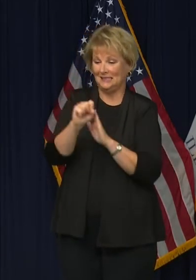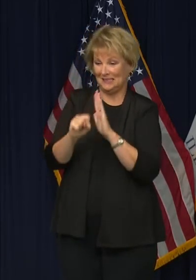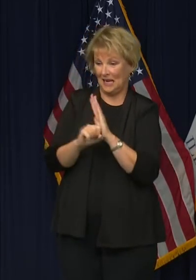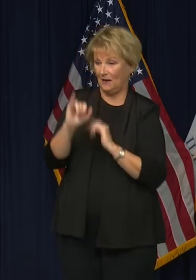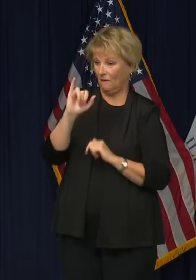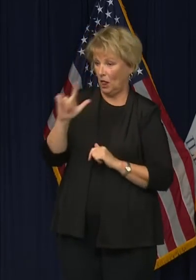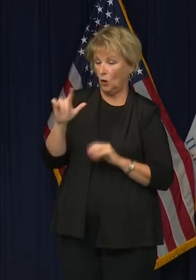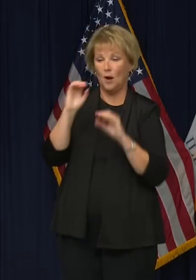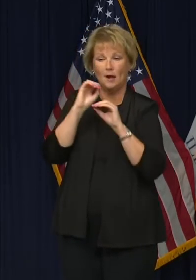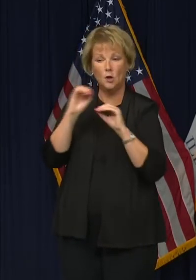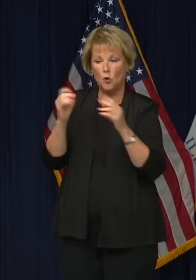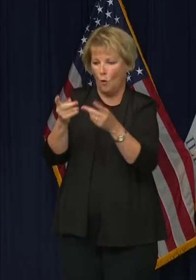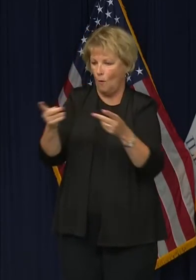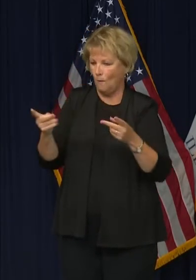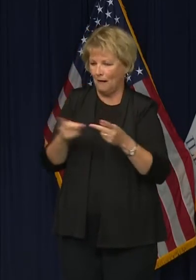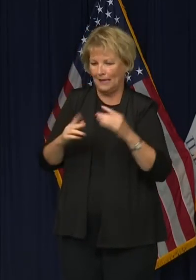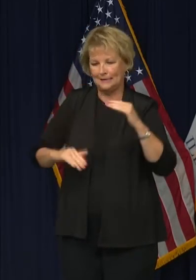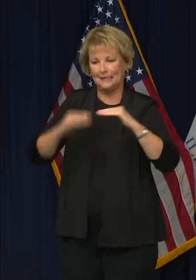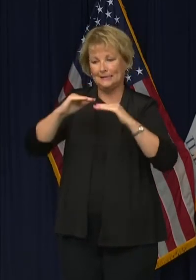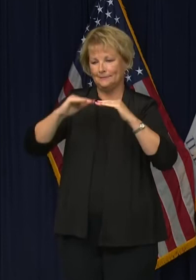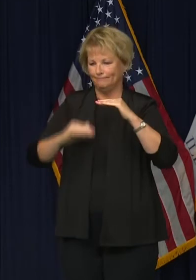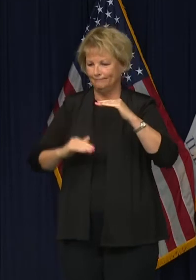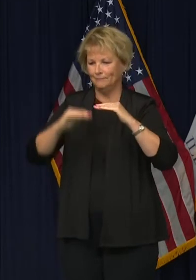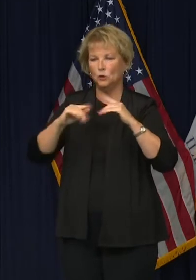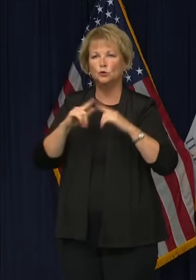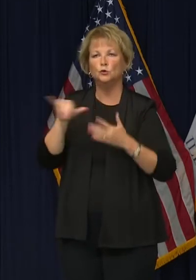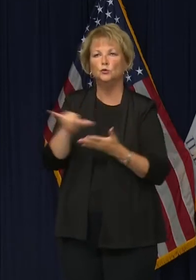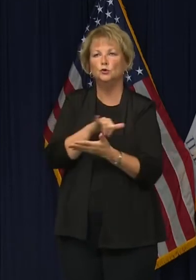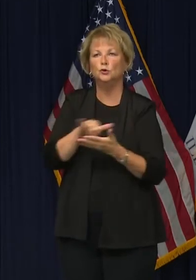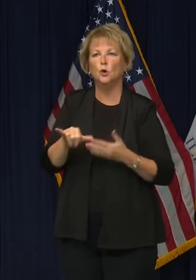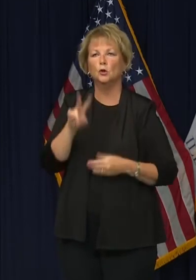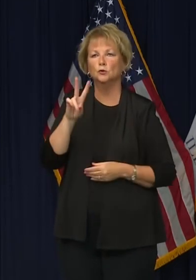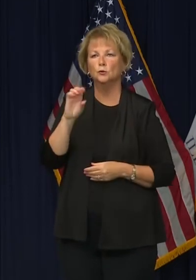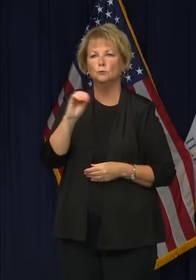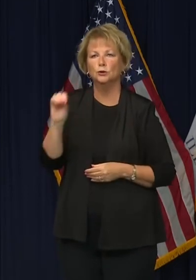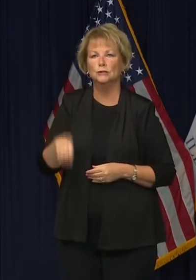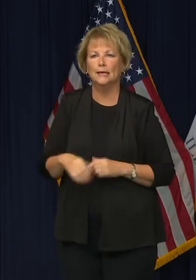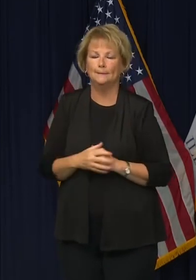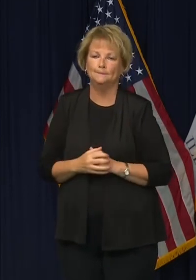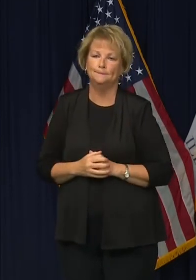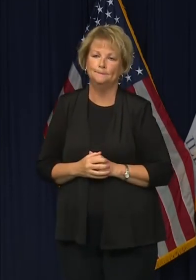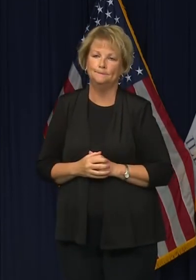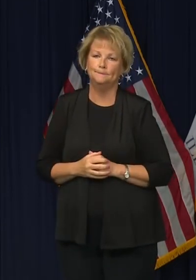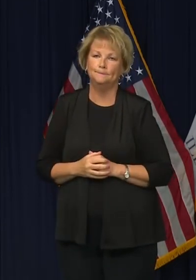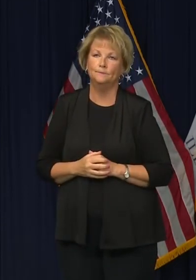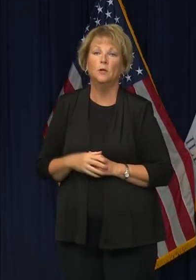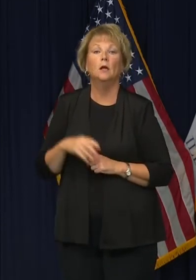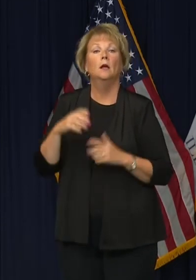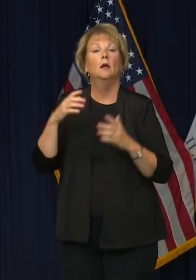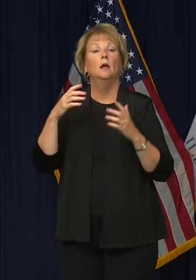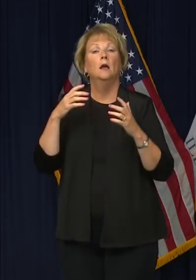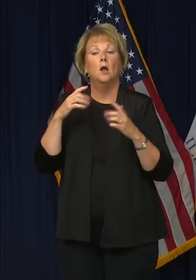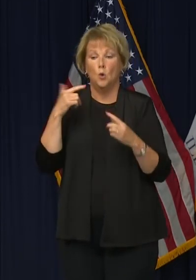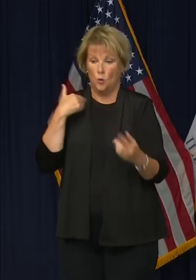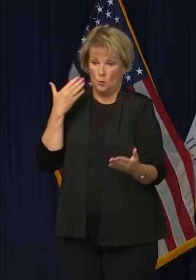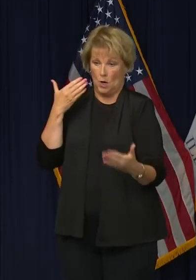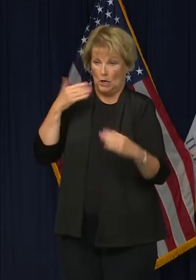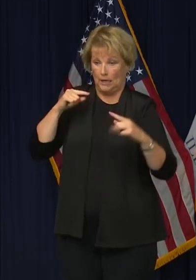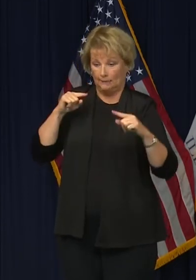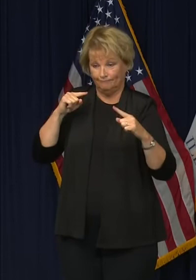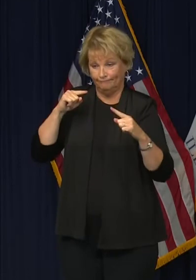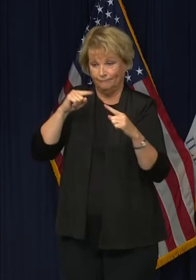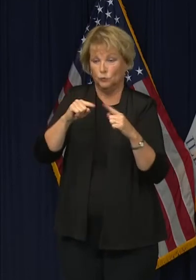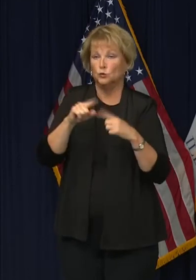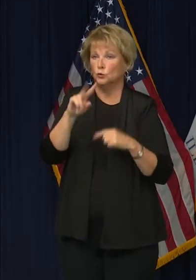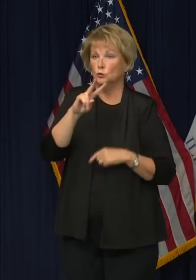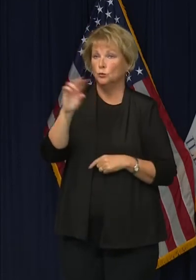has met what you've described as the New York model, the 2%. As we move in that direction, if we can move